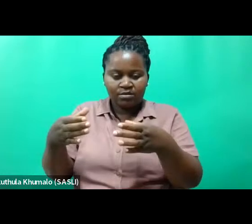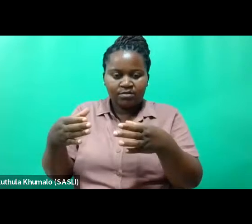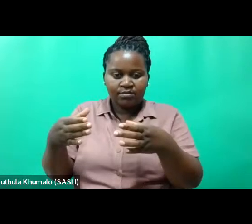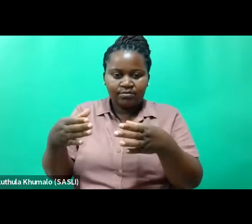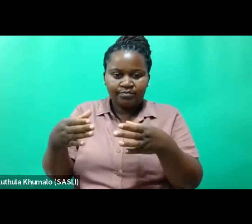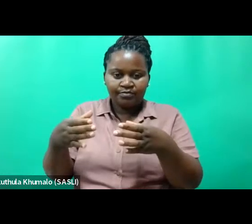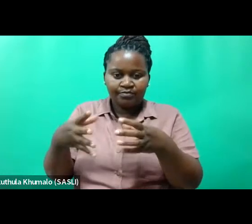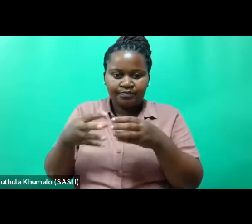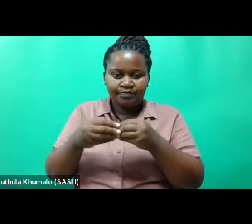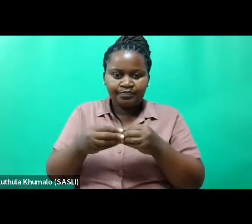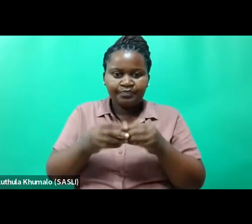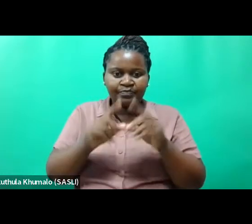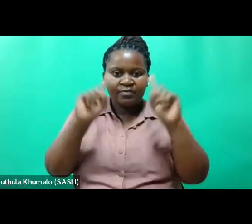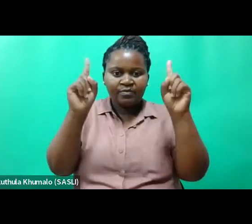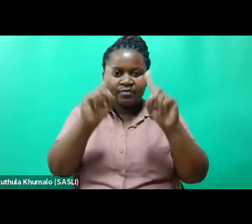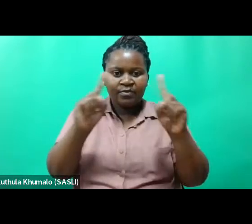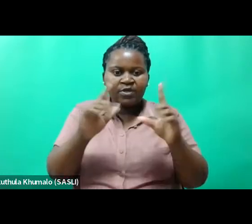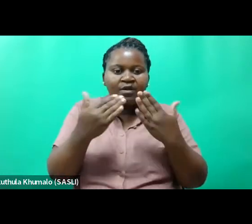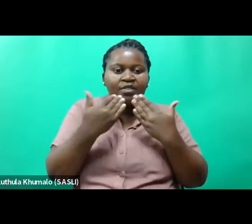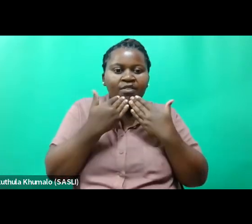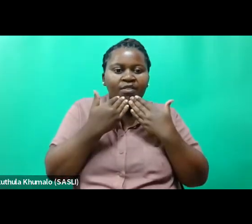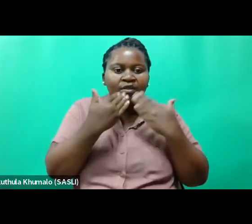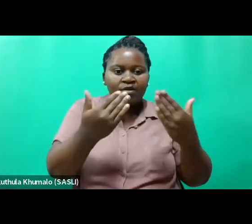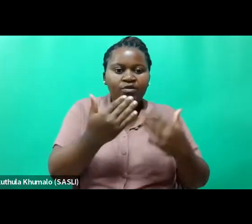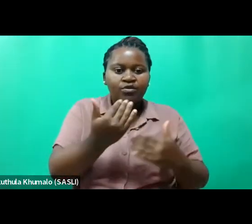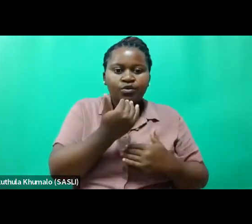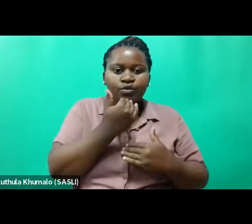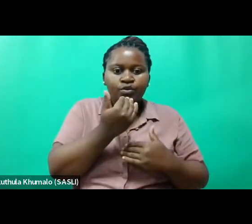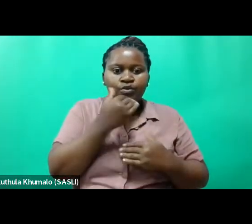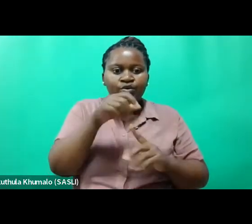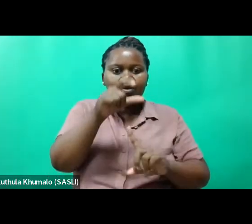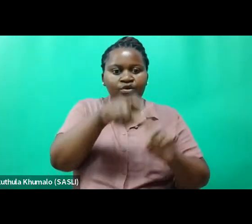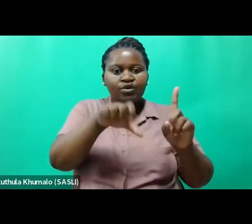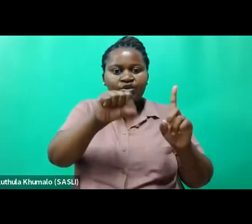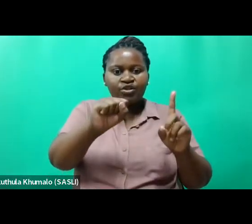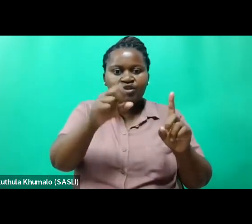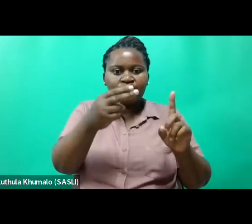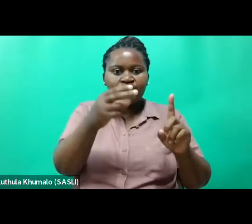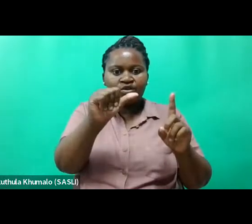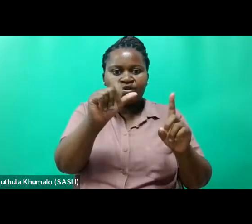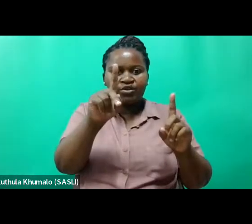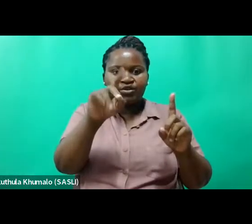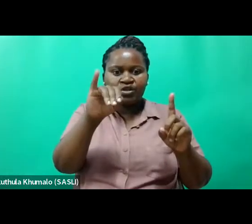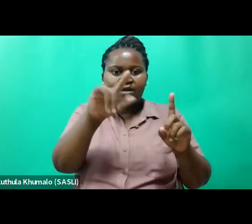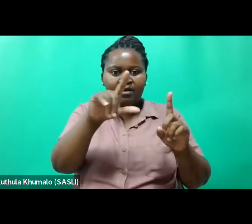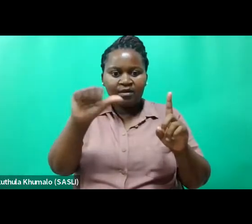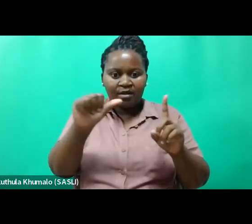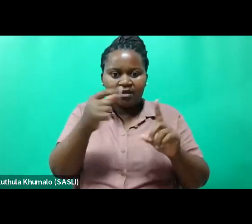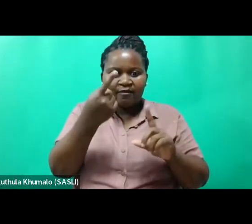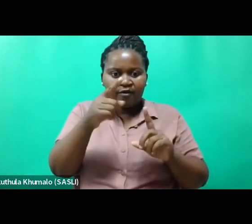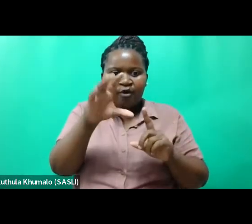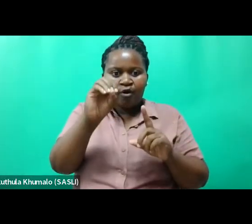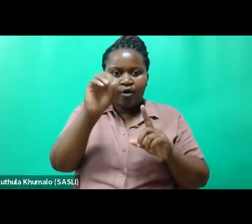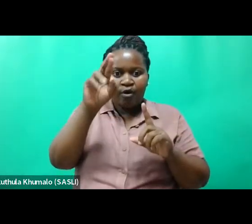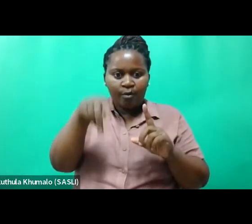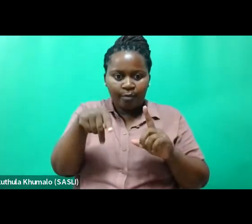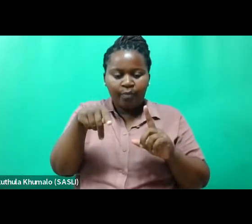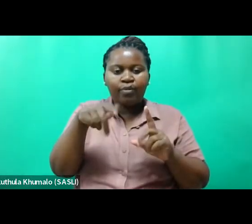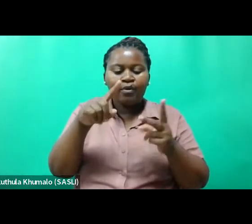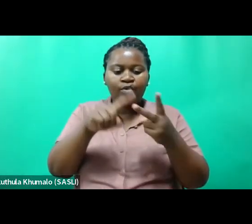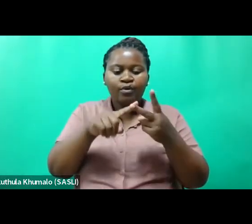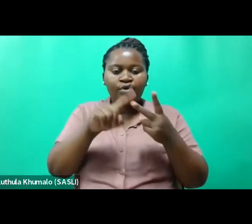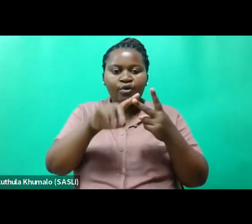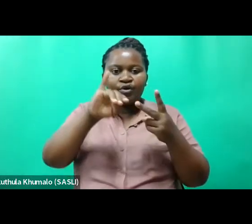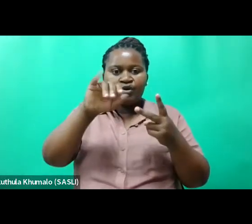A special thanks to Shakila Thakur-Prasad from Corporate Relations Division, Jasper Sasl